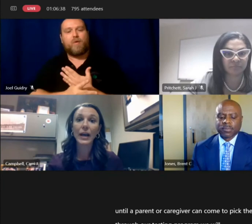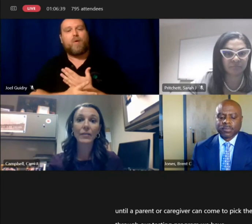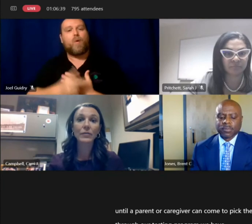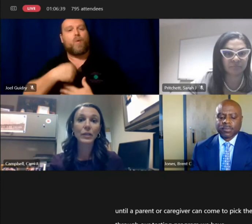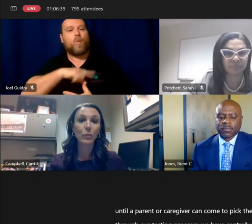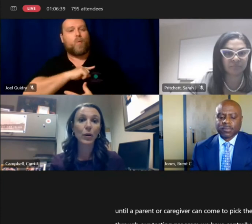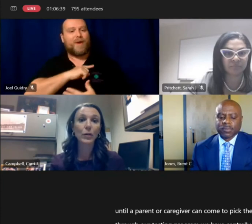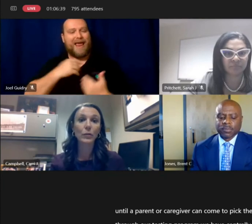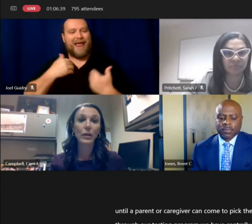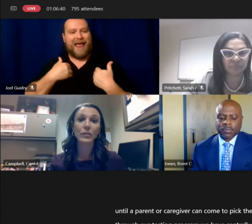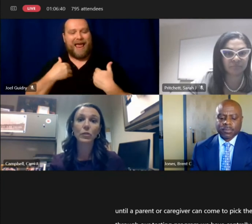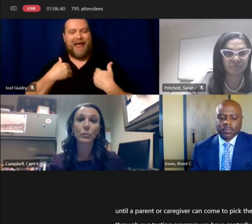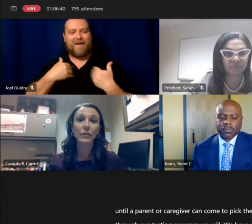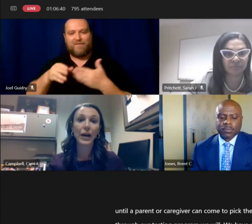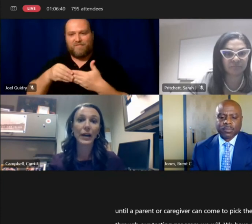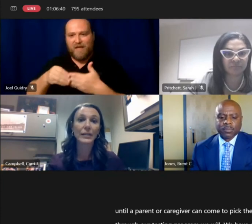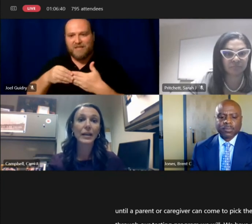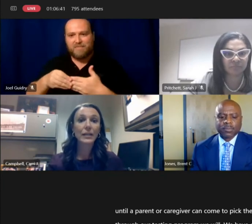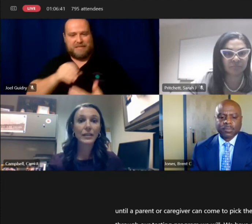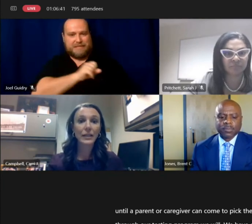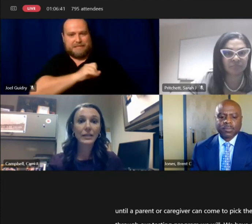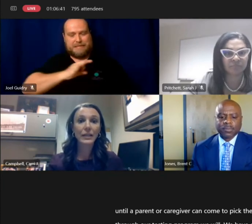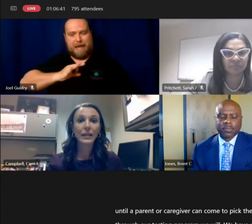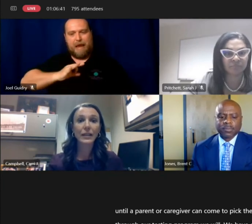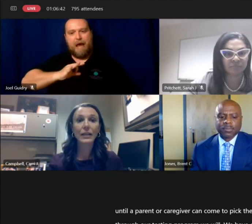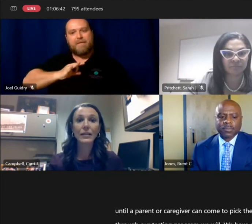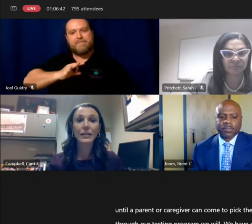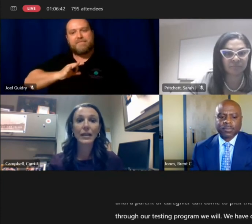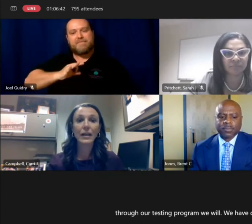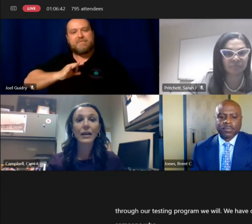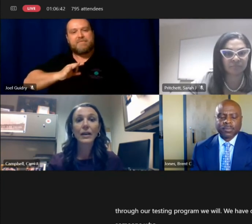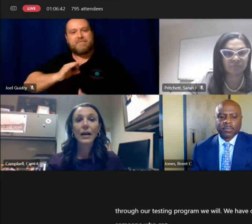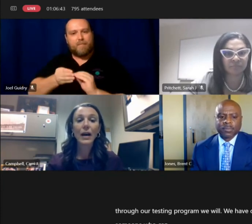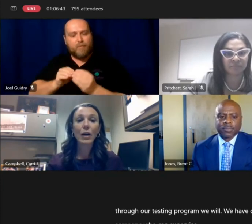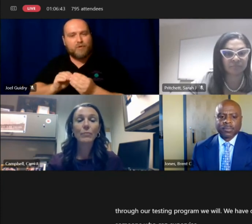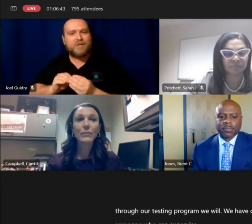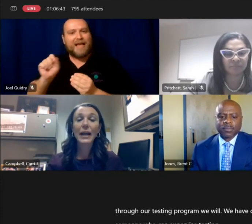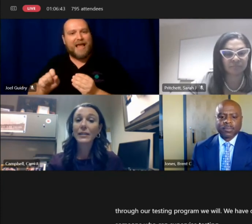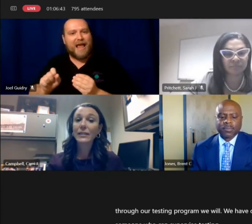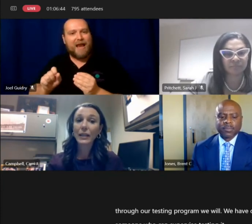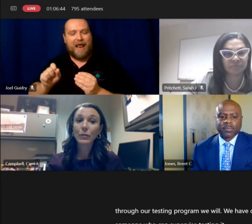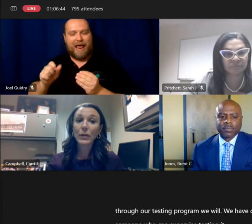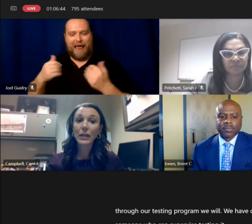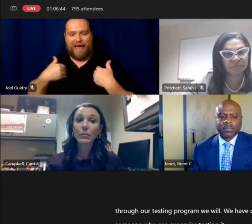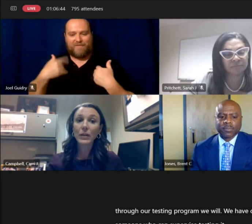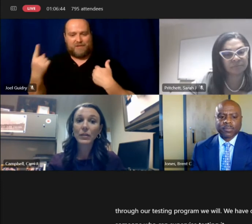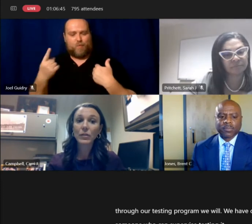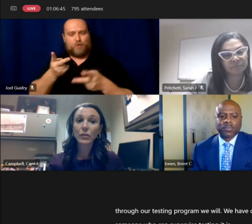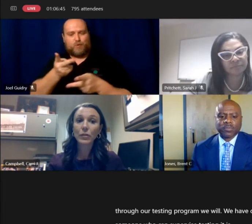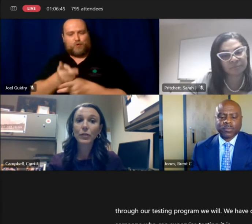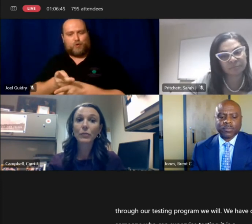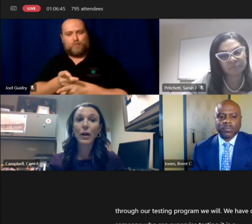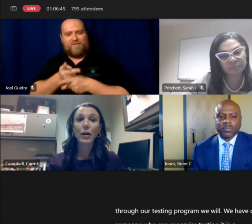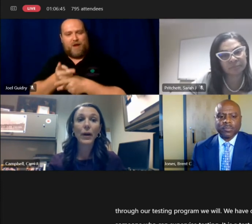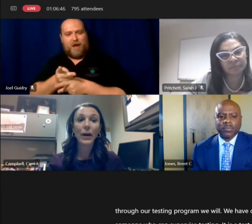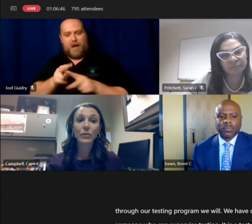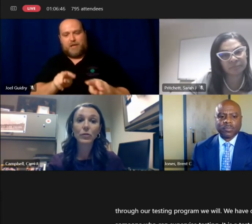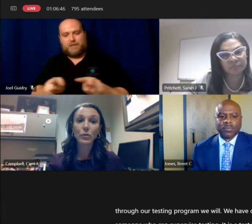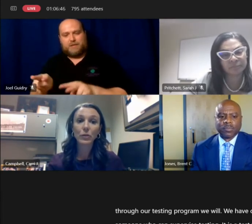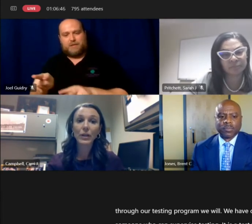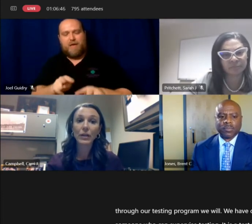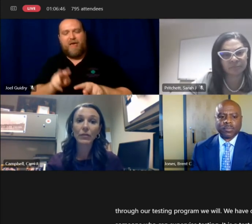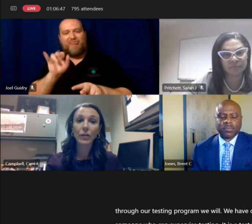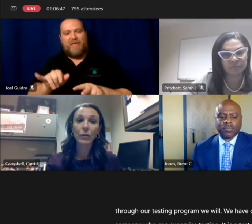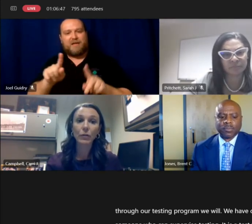flexibility to have someone who can supervise testing. It is a tests that can be administered by the